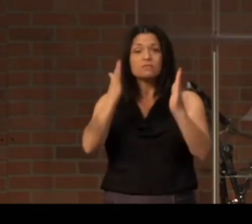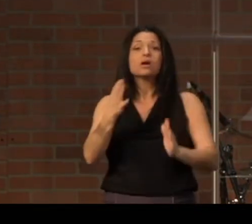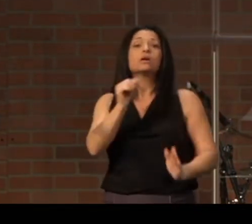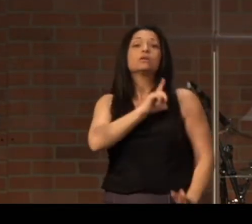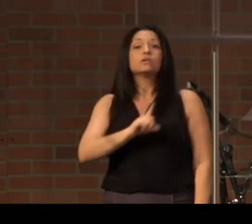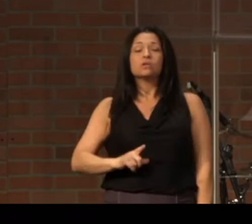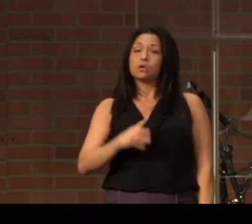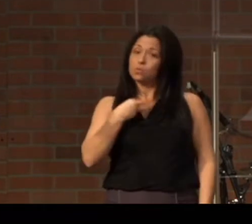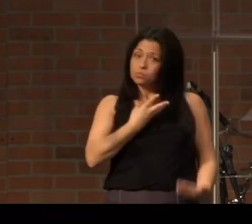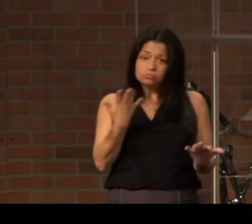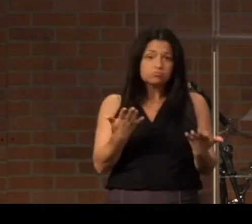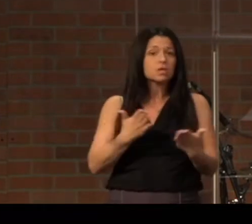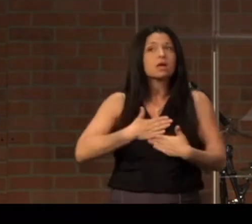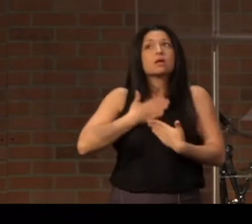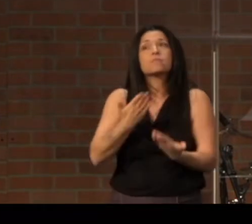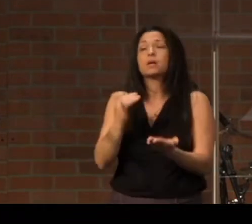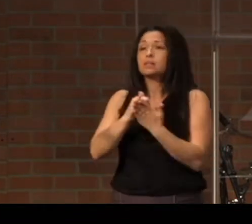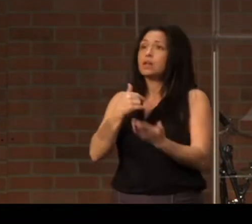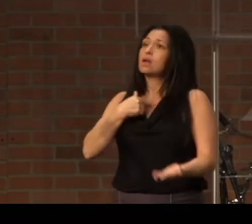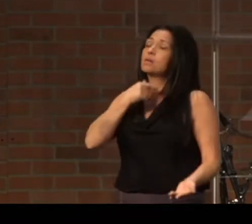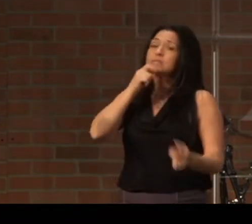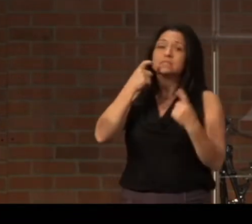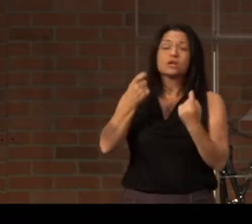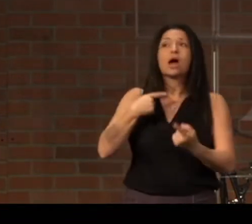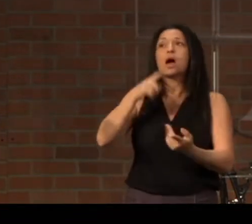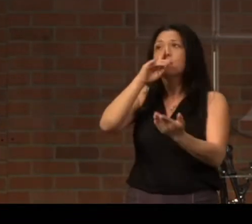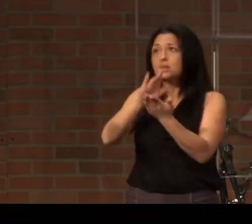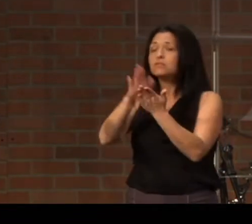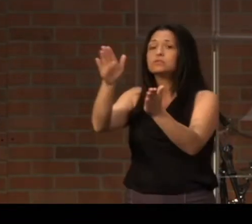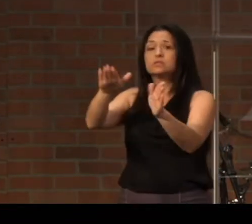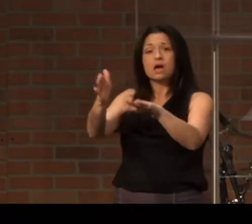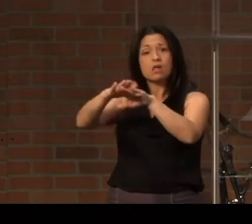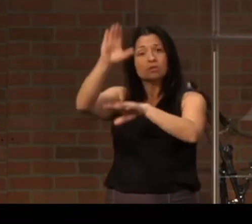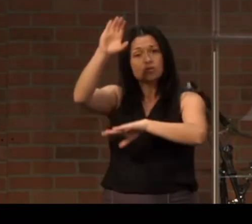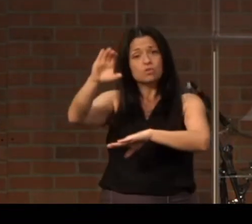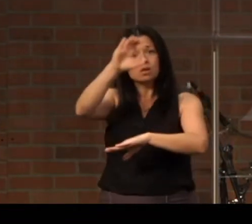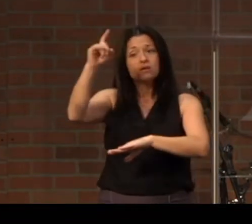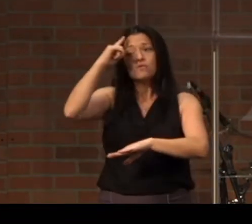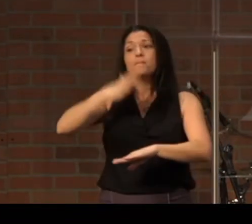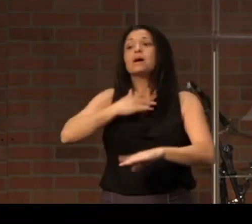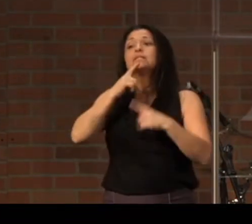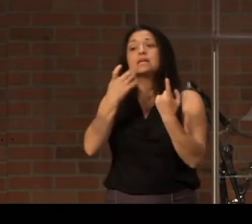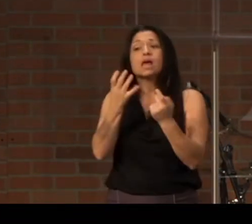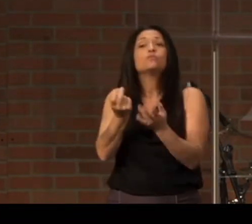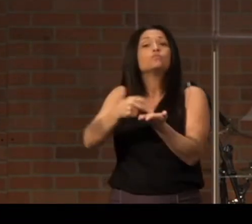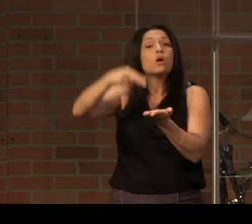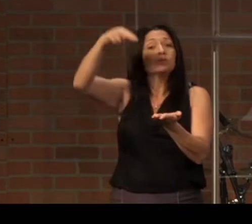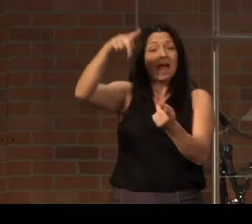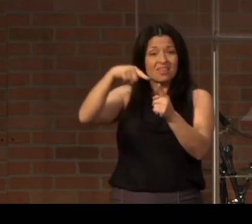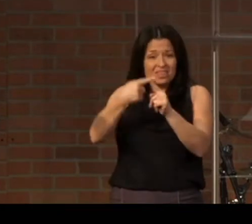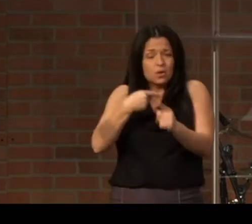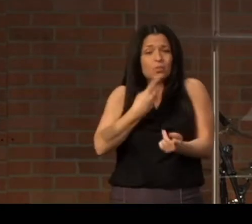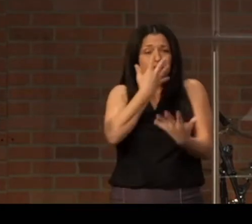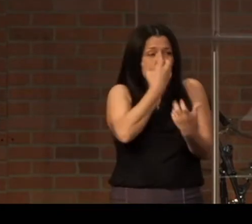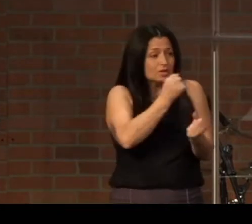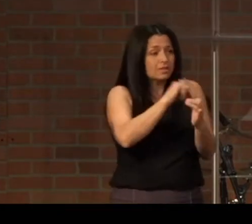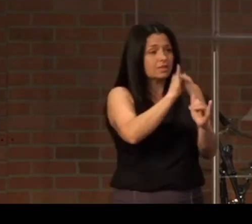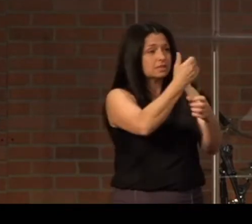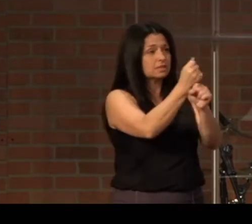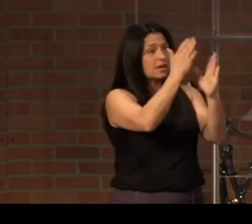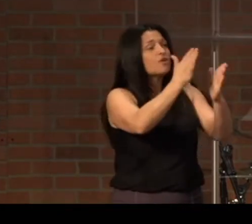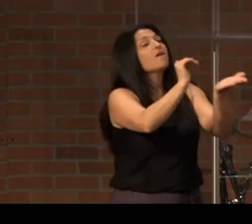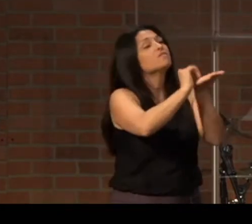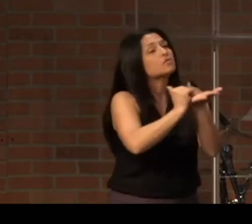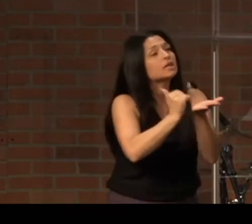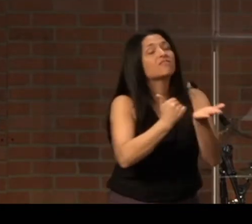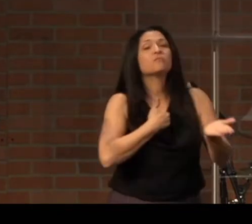sinned against you and I'm sorry, won't you? We believe, Jesus, I believe you died on the cross for my sins and rose. And then we trust him as Savior. Forgive me. Give